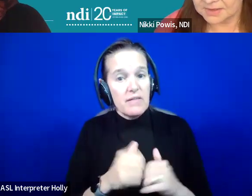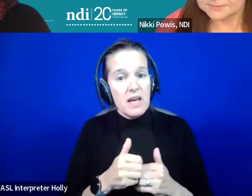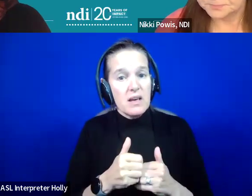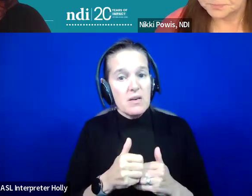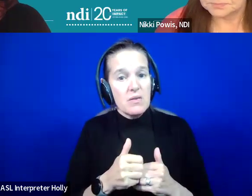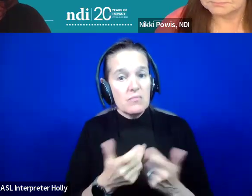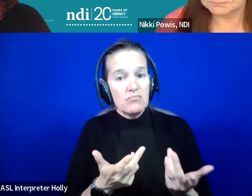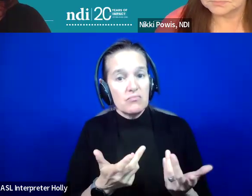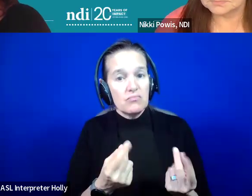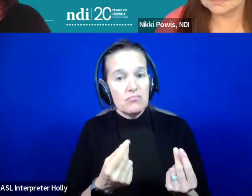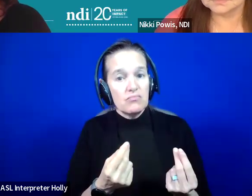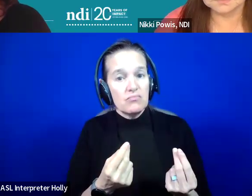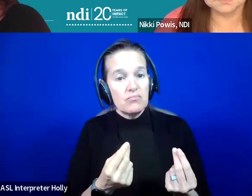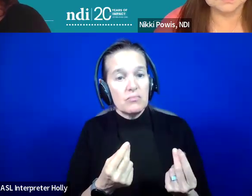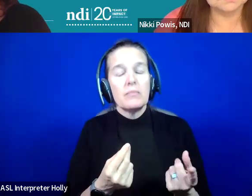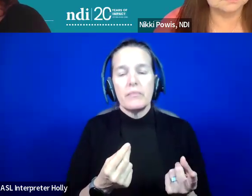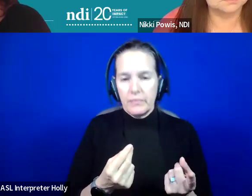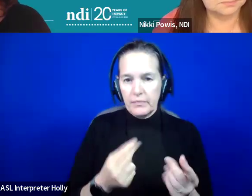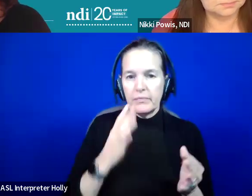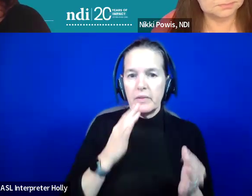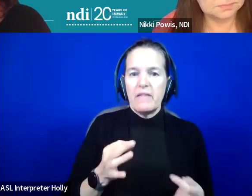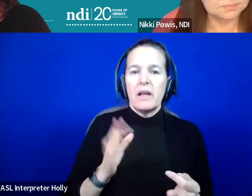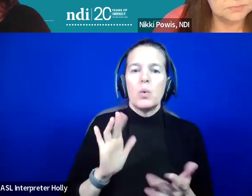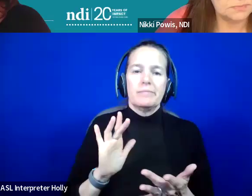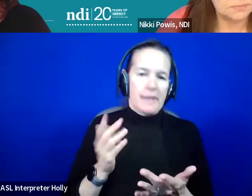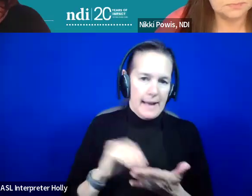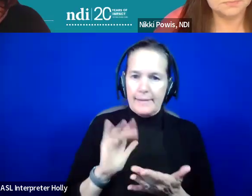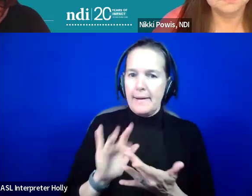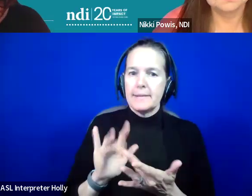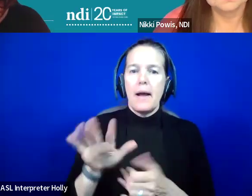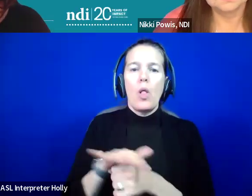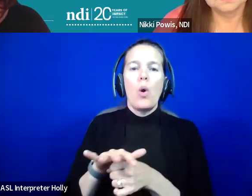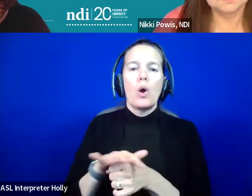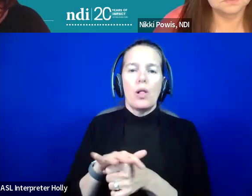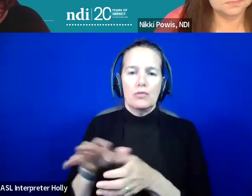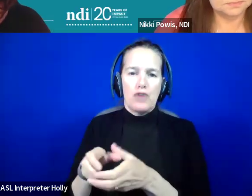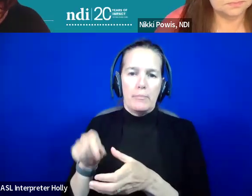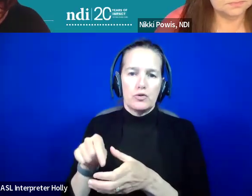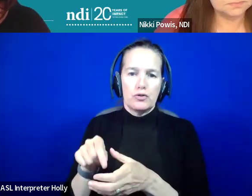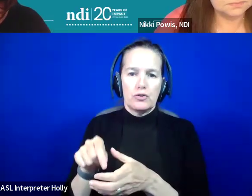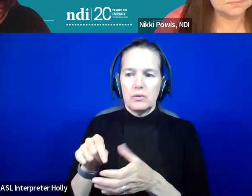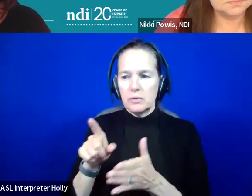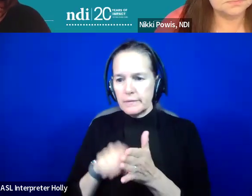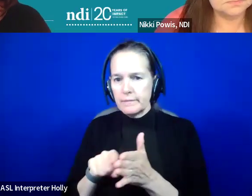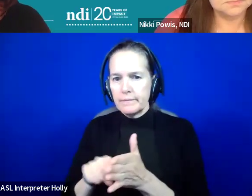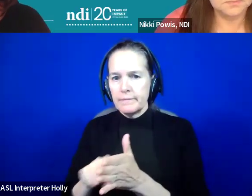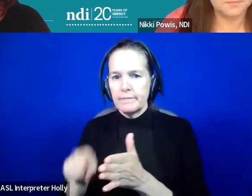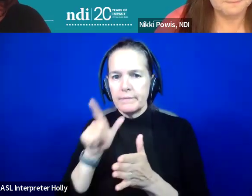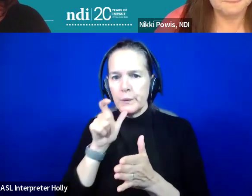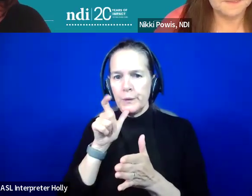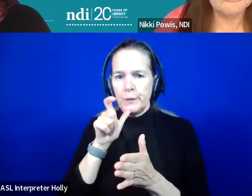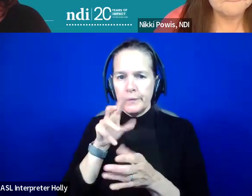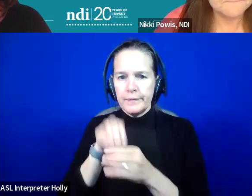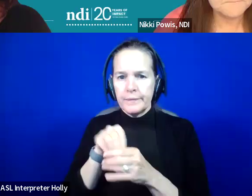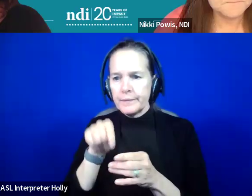help. I would, yeah, yeah, I would say I would definitely contact, again, go back to your local chapter, dig in to see the who's who of the area.